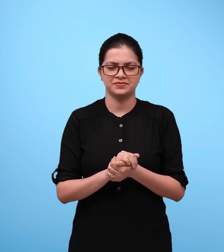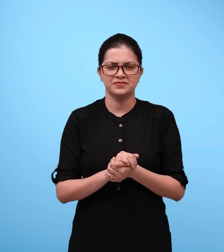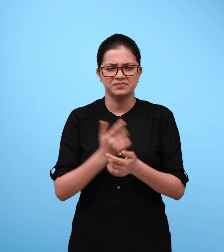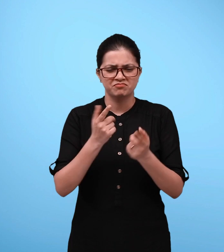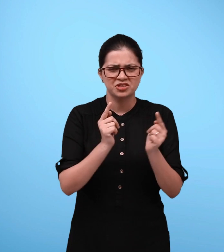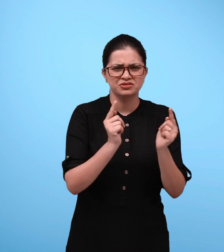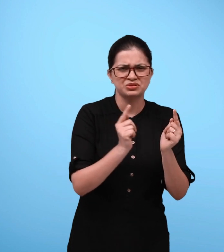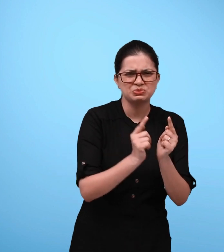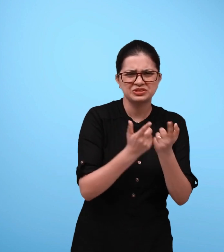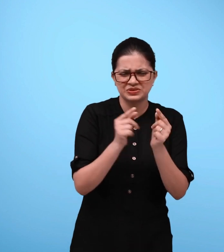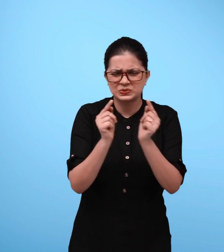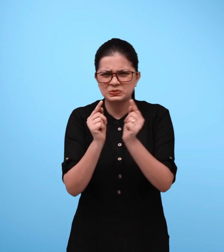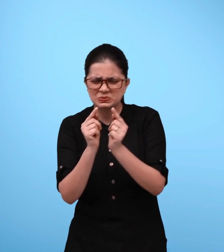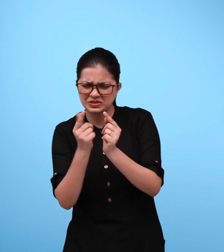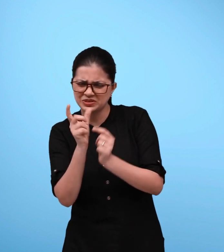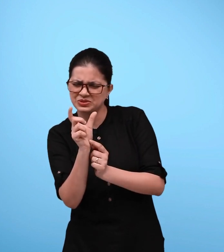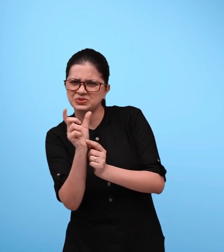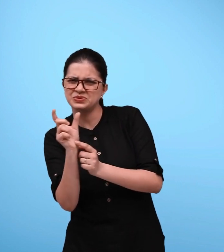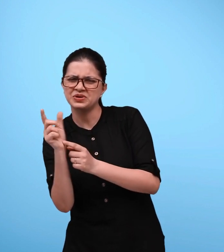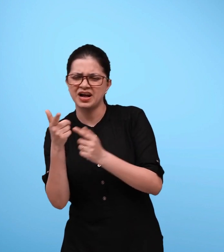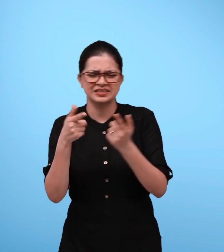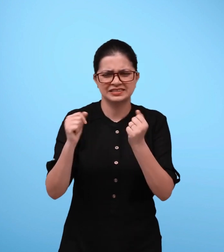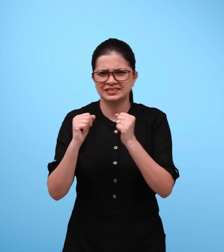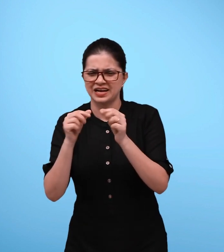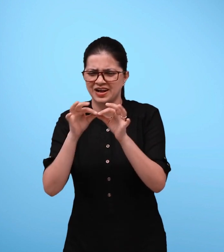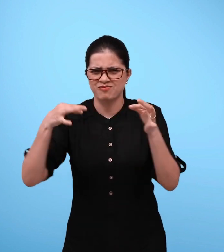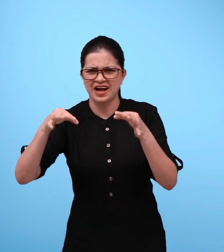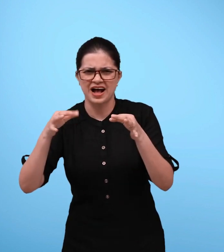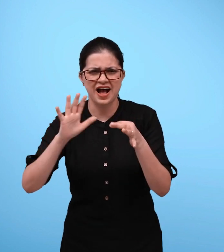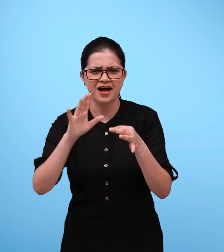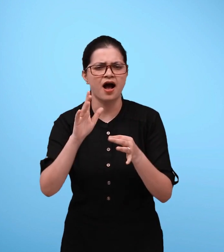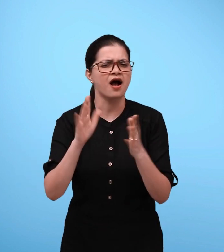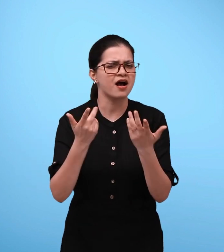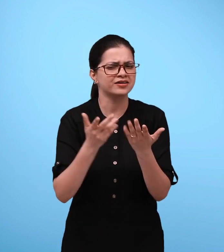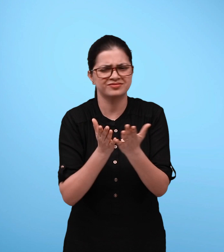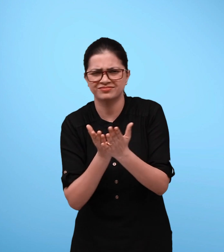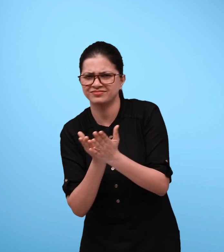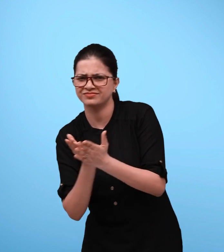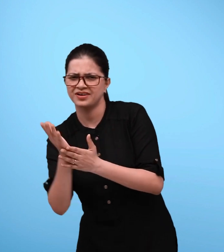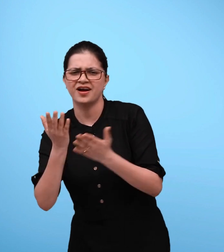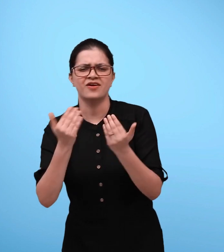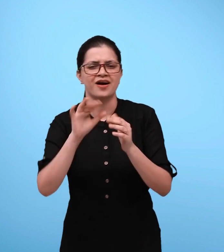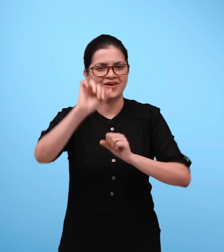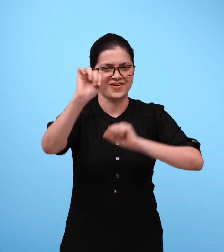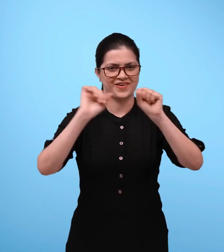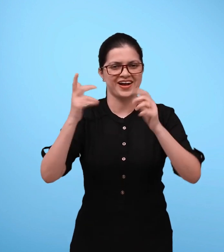For small measurements, such as the length of your pencil, you can use a 15 cm scale from your geometry